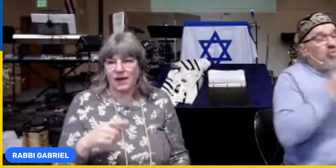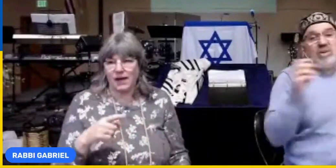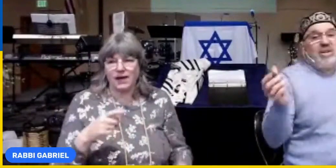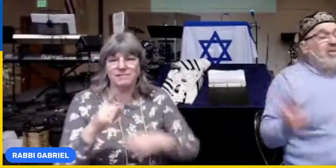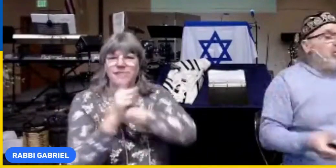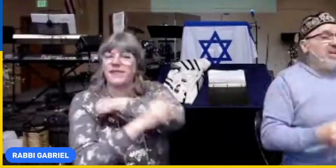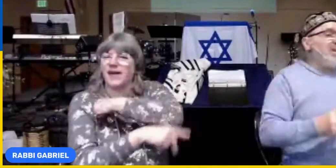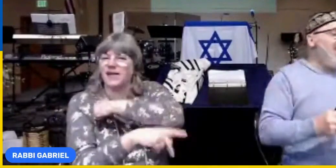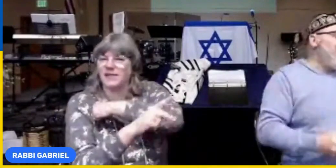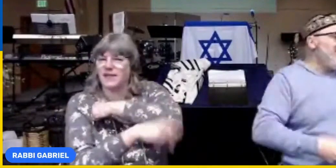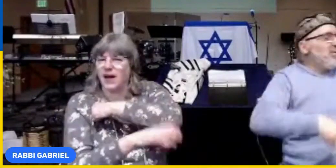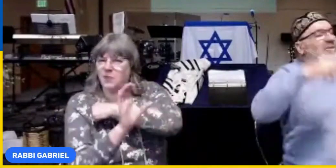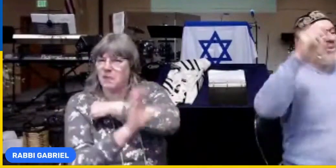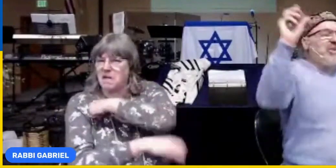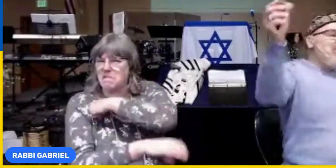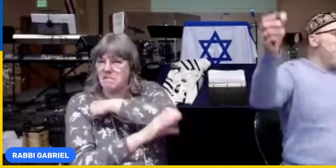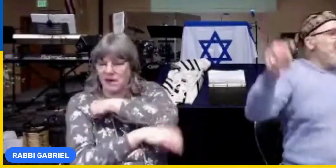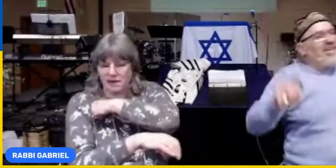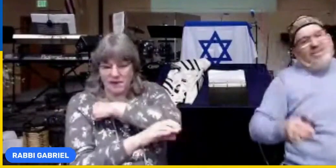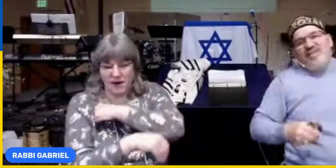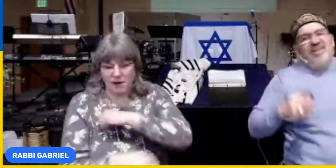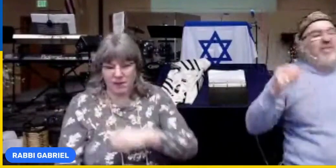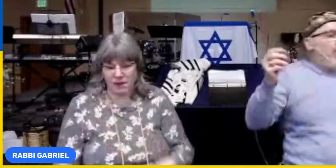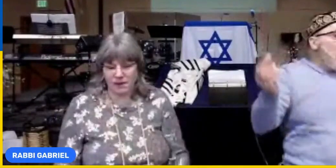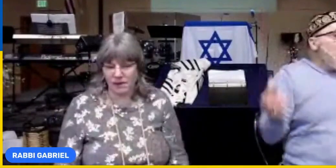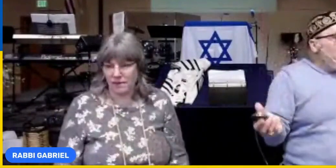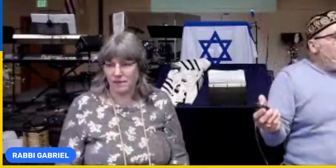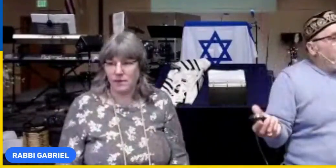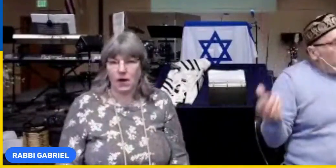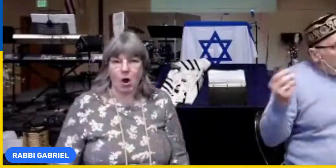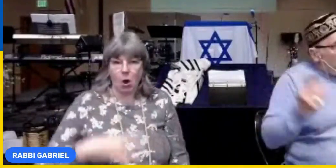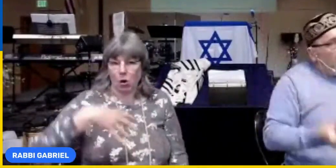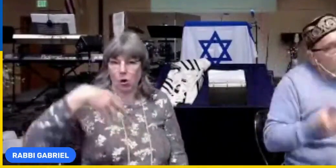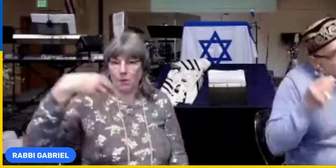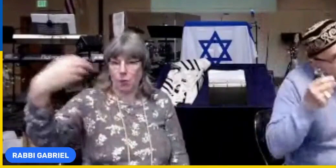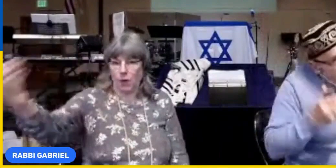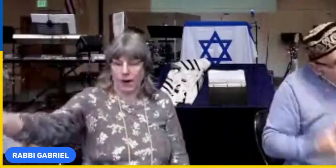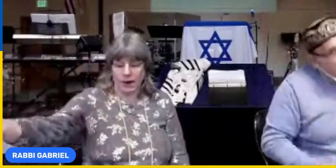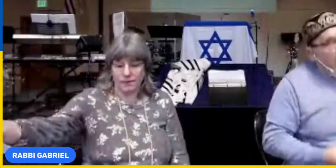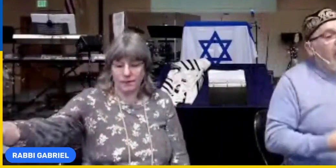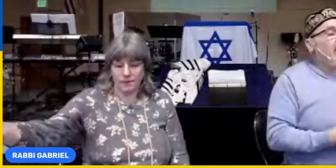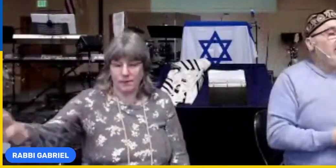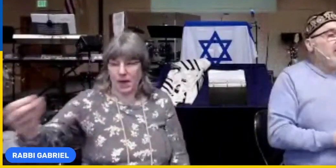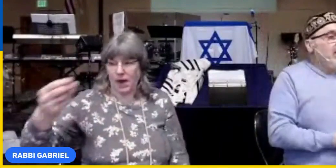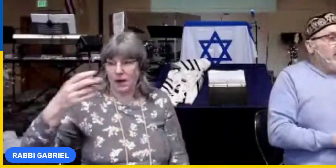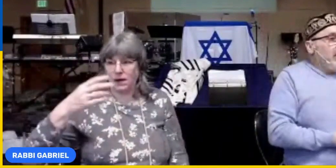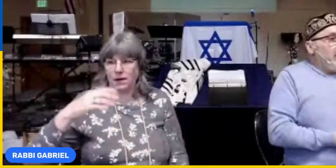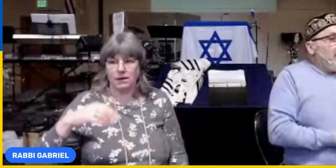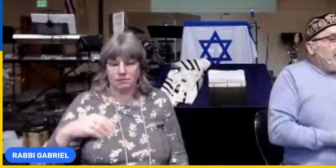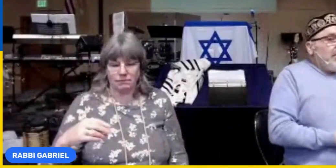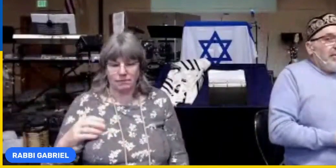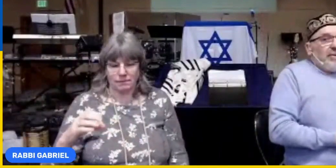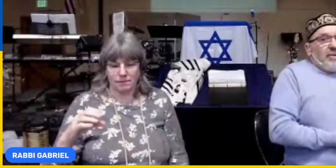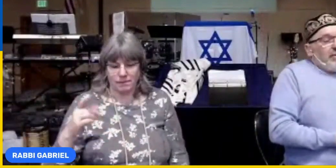Okay, it's good to read these stories. Ah, the story of the Jews and the Exodus and Pharaoh. But if we don't apply it to our life today,